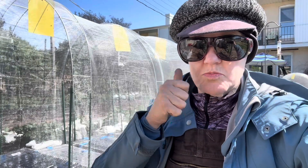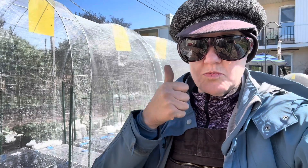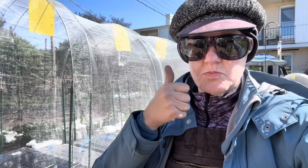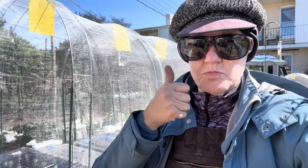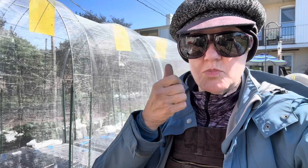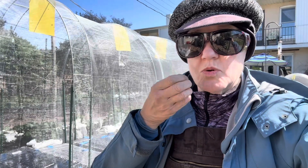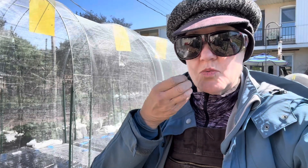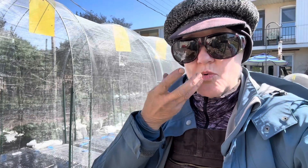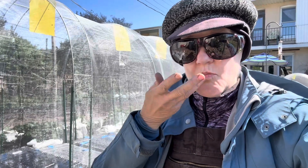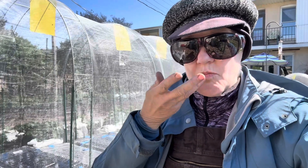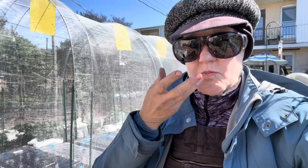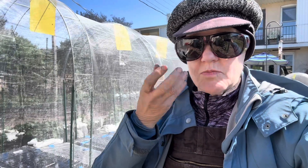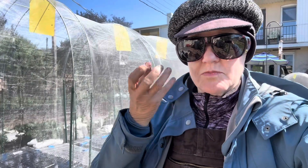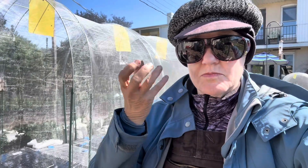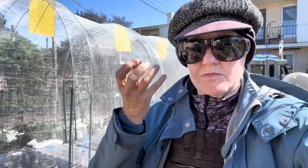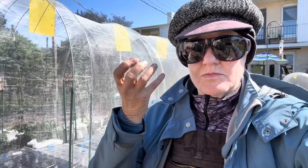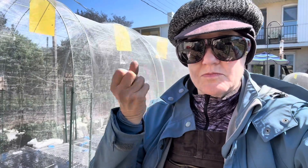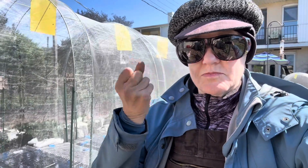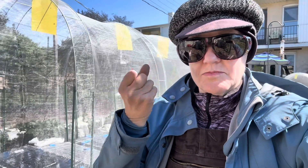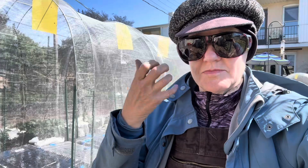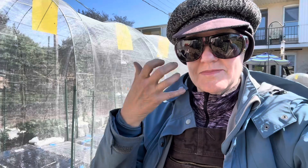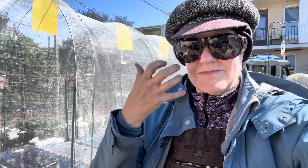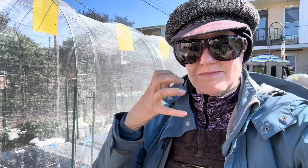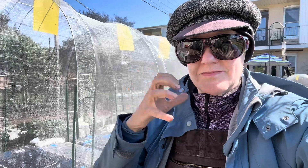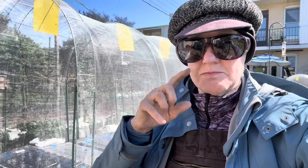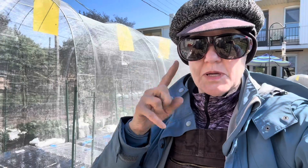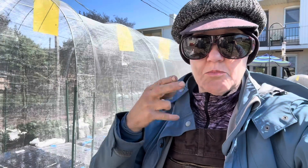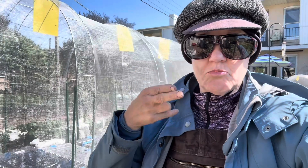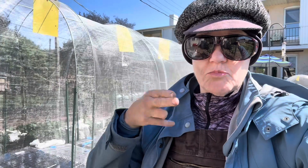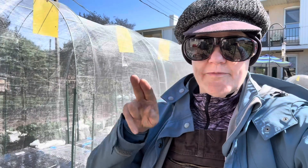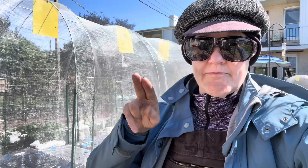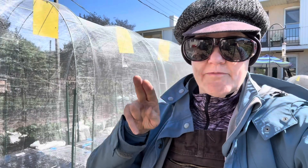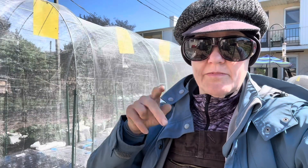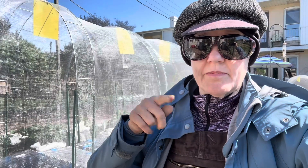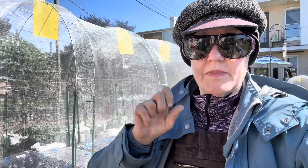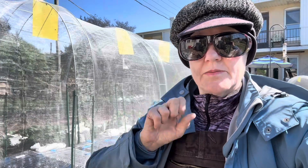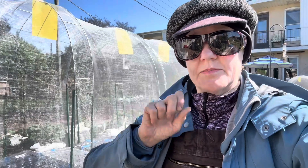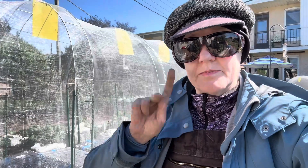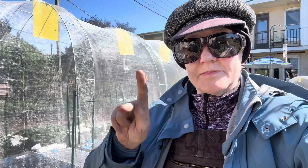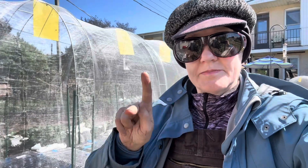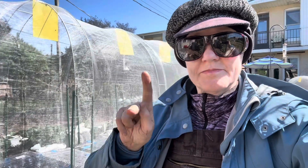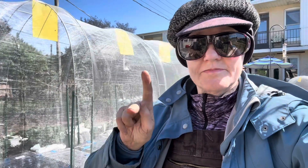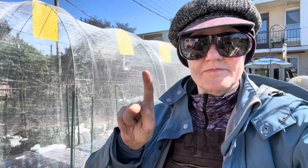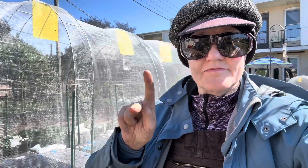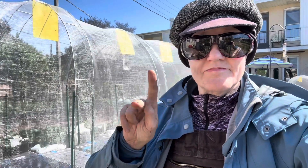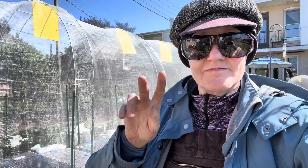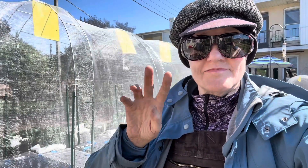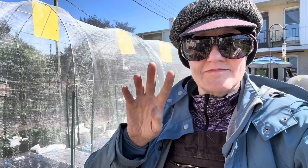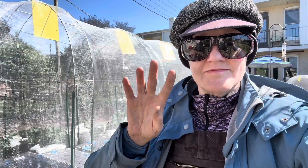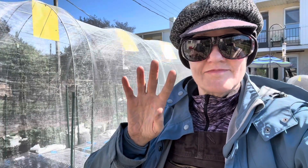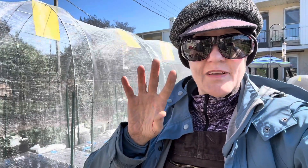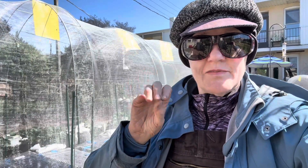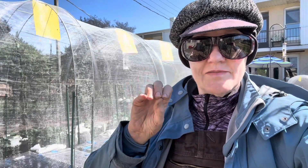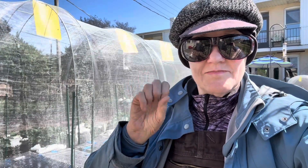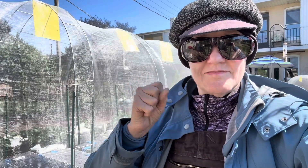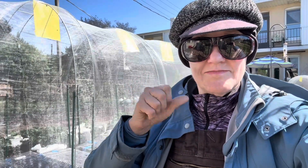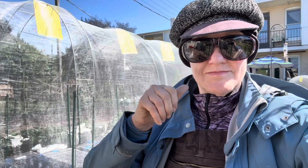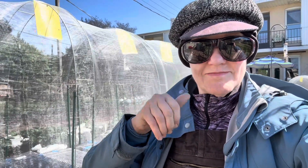Now, right now it's cold. Tomorrow it's going to be warm. Saturday it's going to be hot, but that's going to be brief, and it's going to get back to 50s